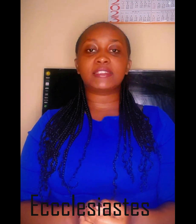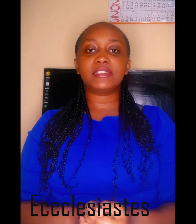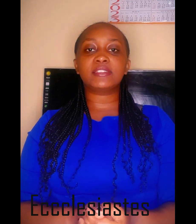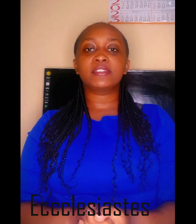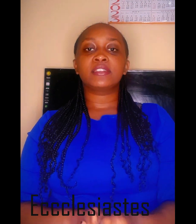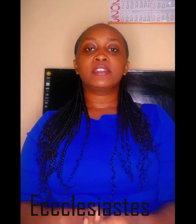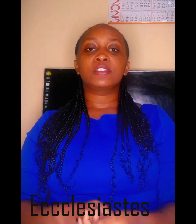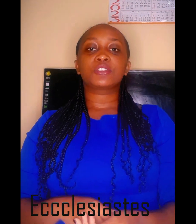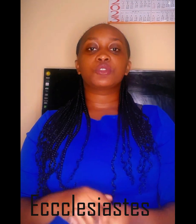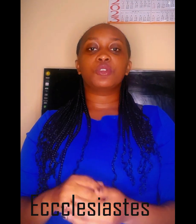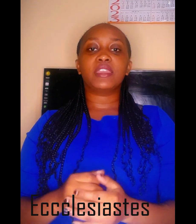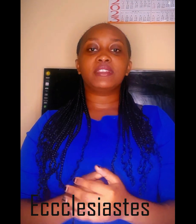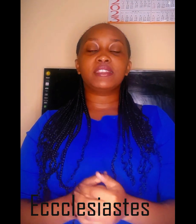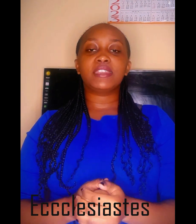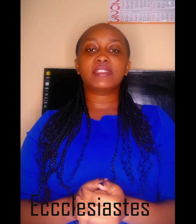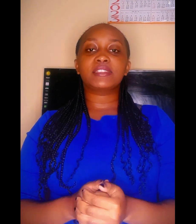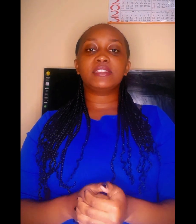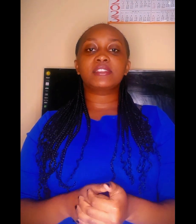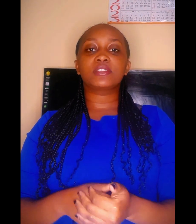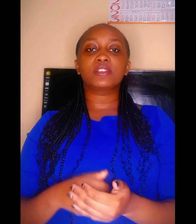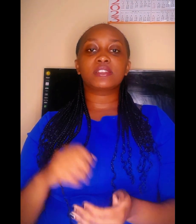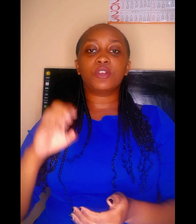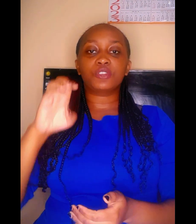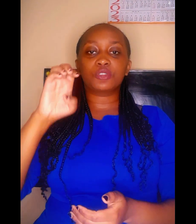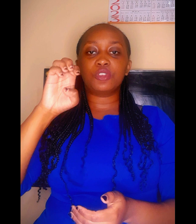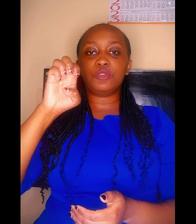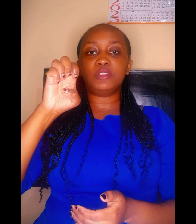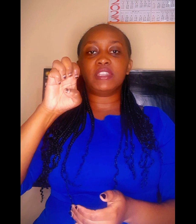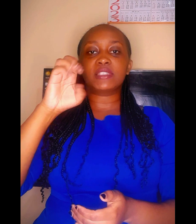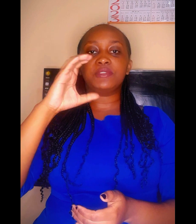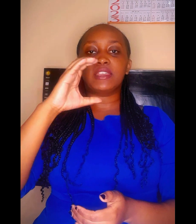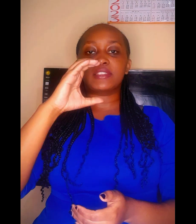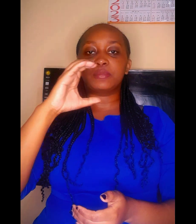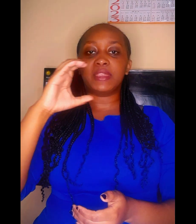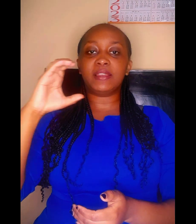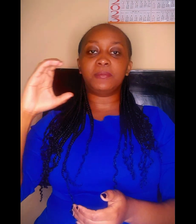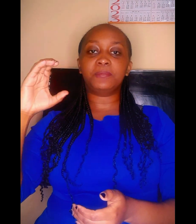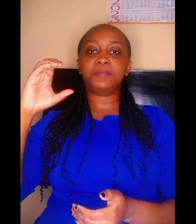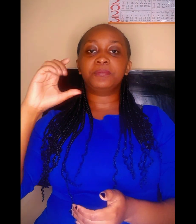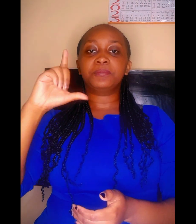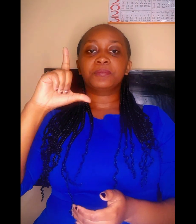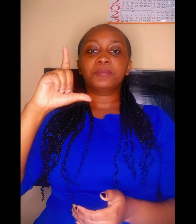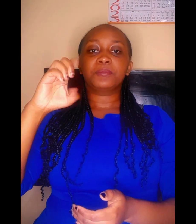Ecclesiastes. So Ecclesiastes also, you'll just fingerspell.